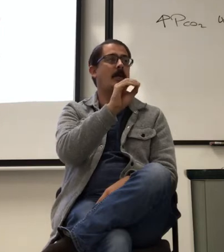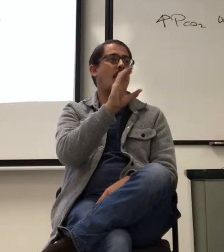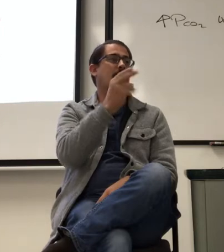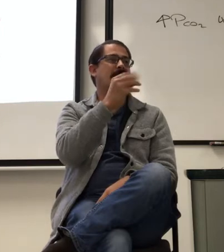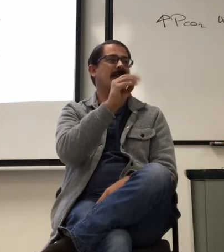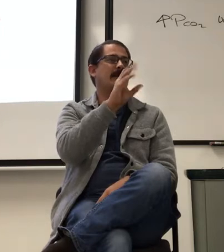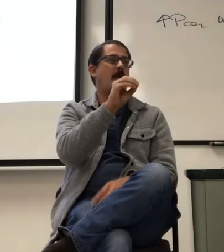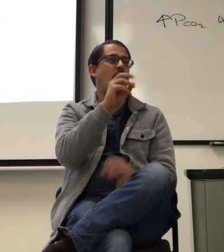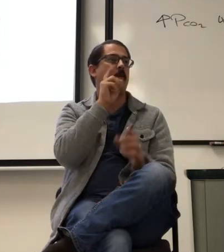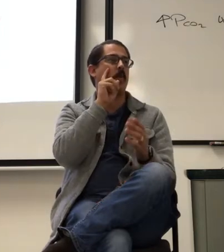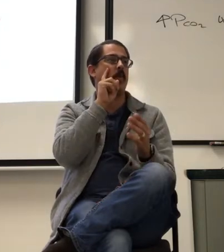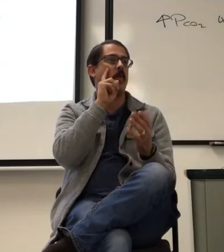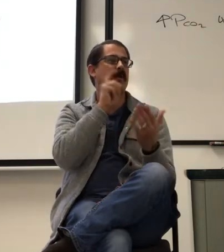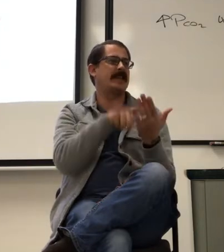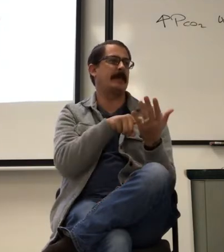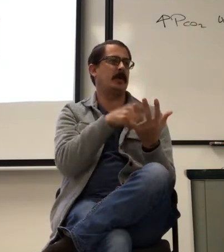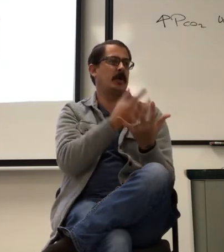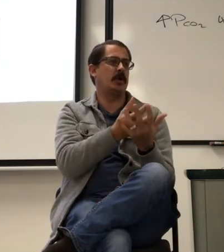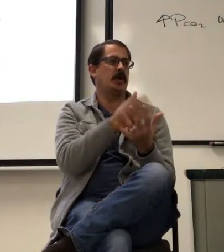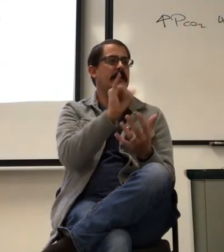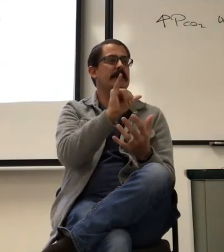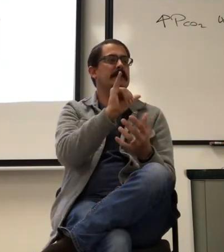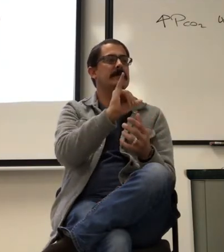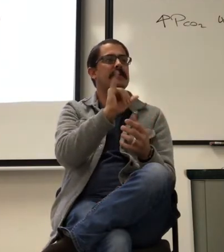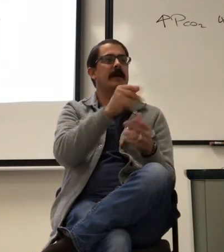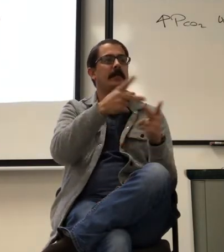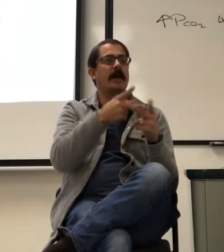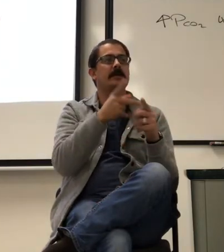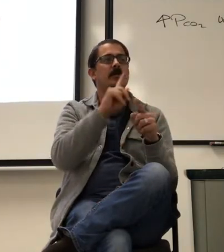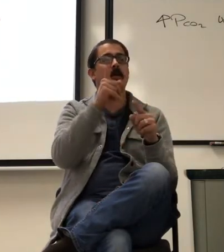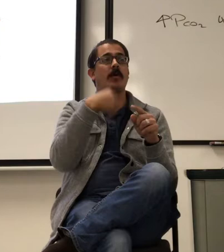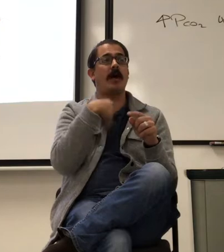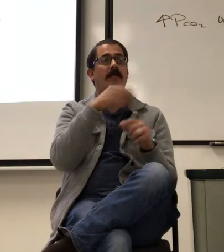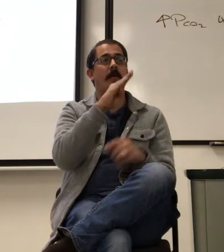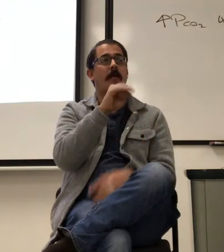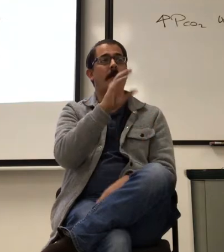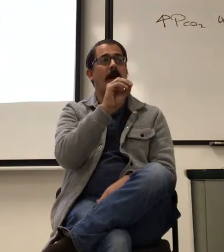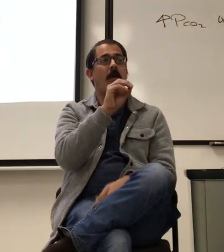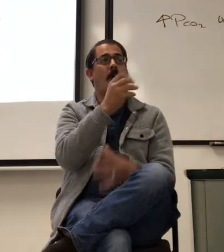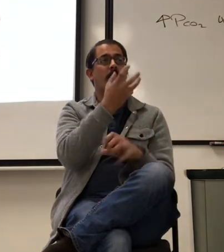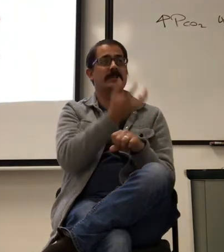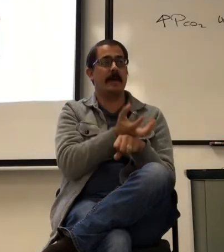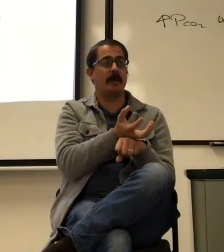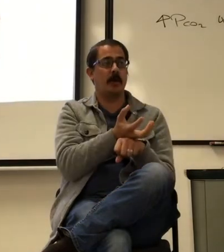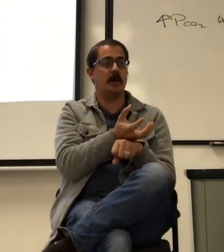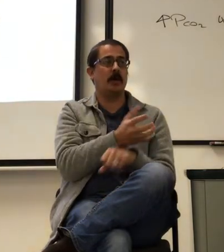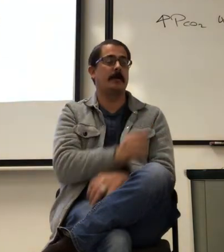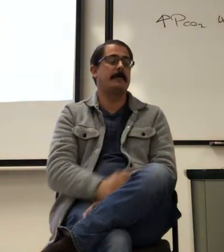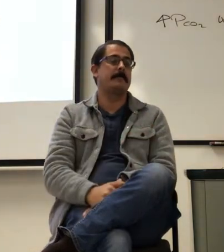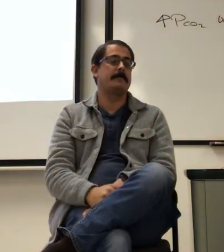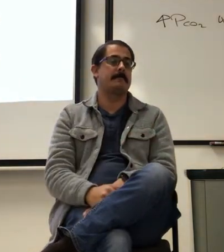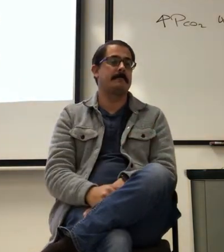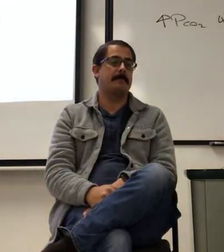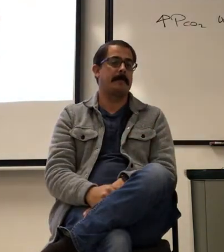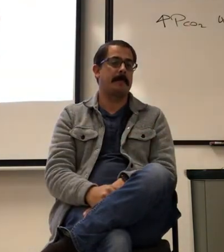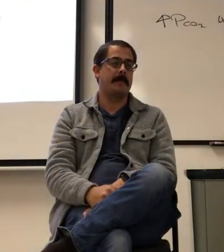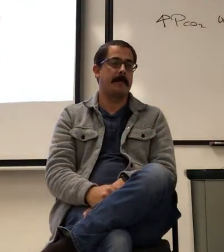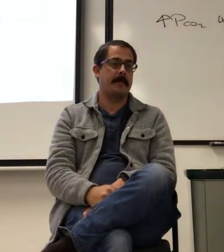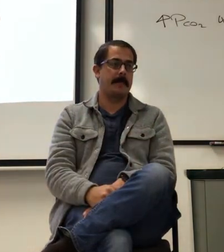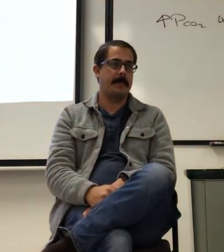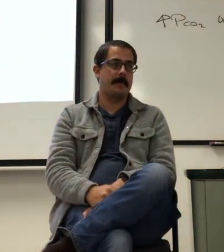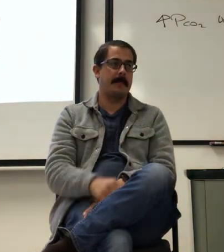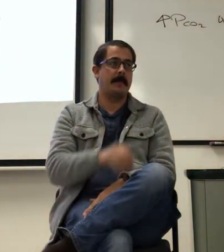medulla, and the peripheral ones are in the same spots where you got the baroreceptors, the carotid and the aortic arch. Well, anyways,